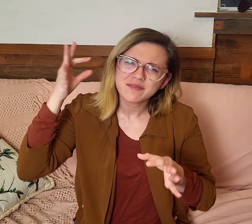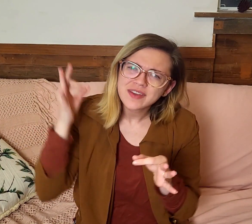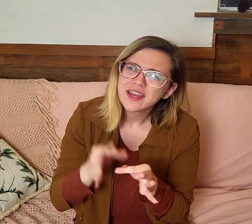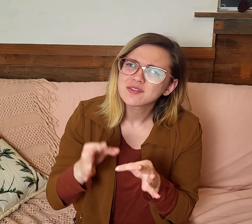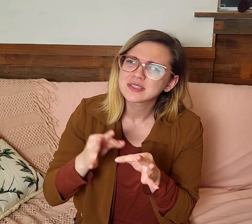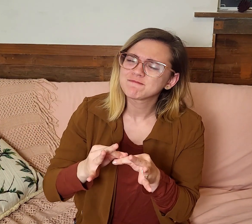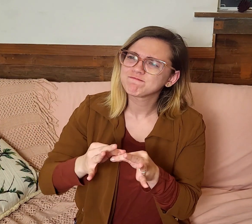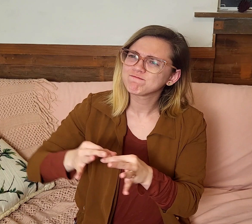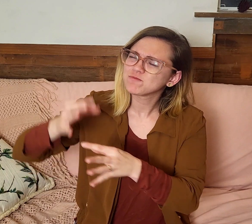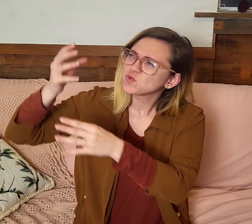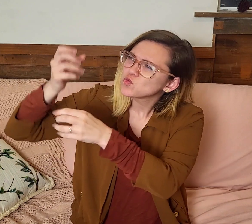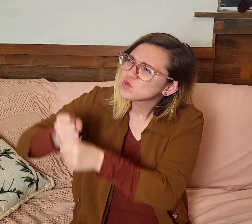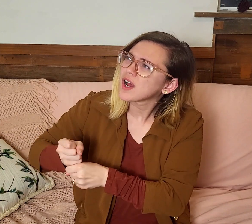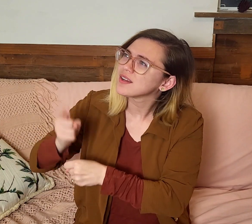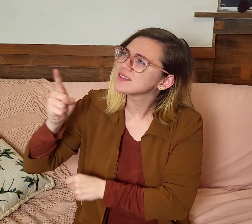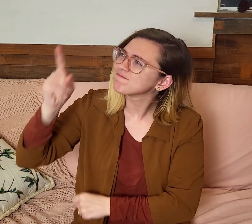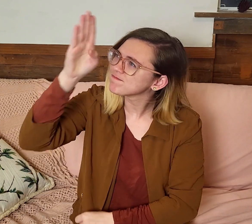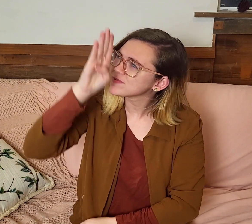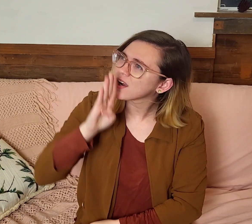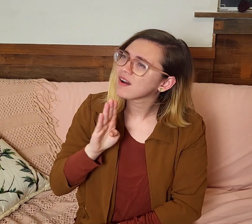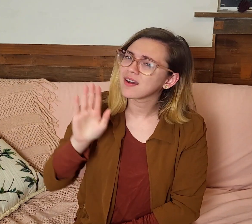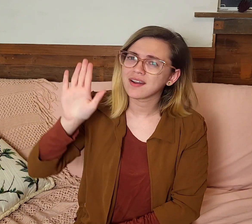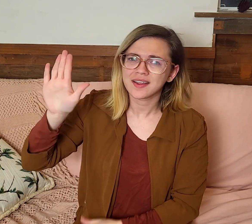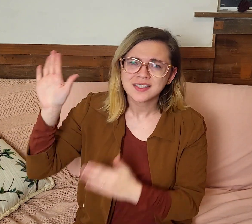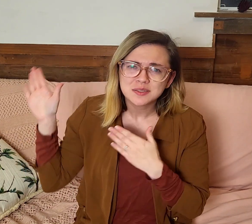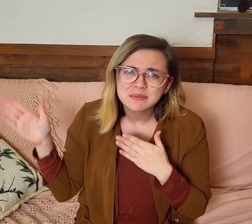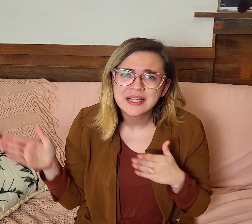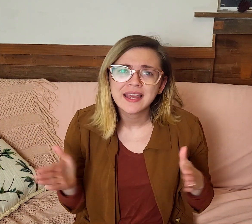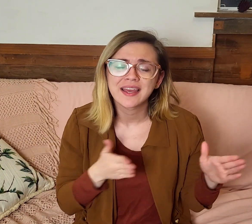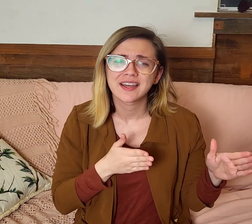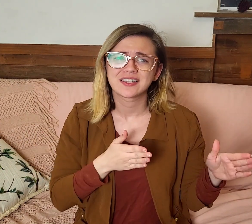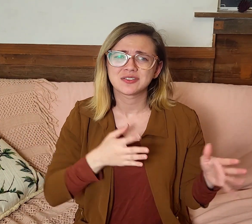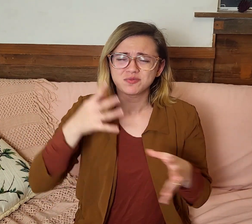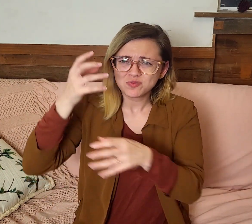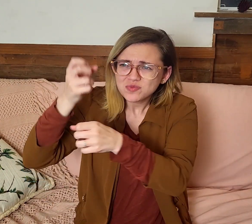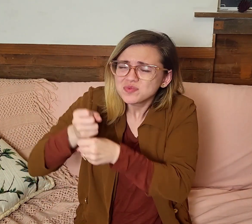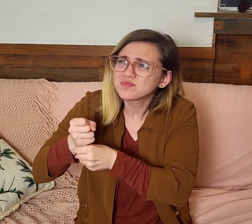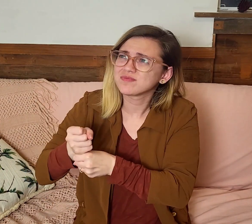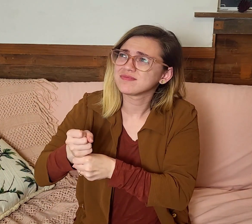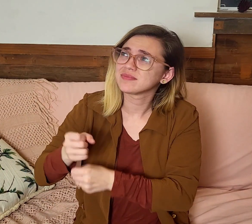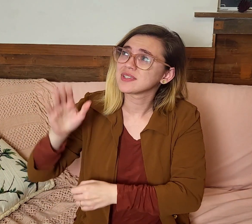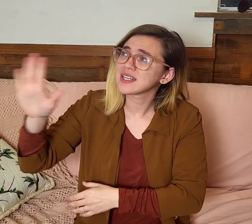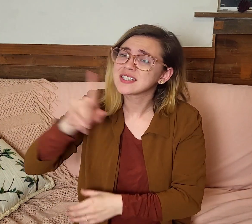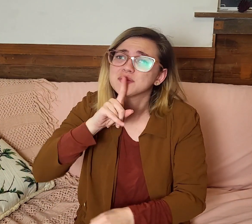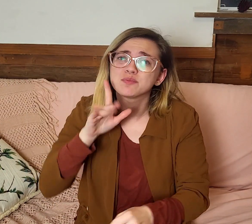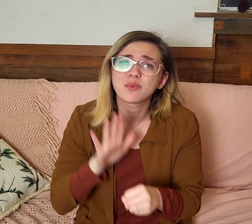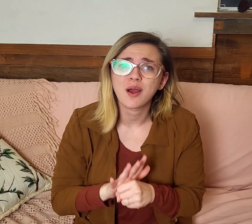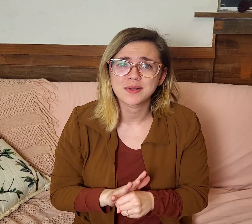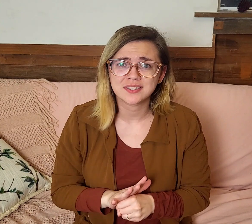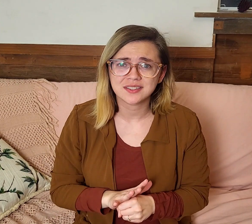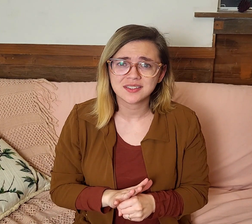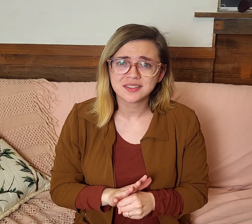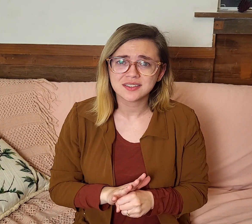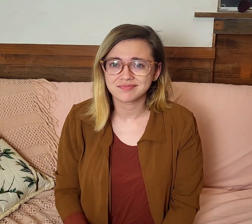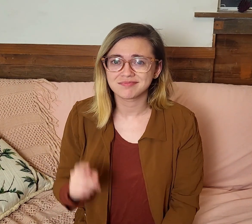faithfulness and trust in God, trusting His plan and trusting in his